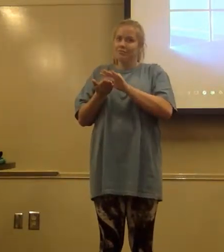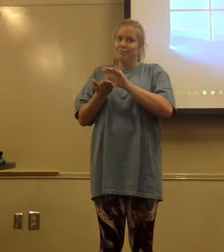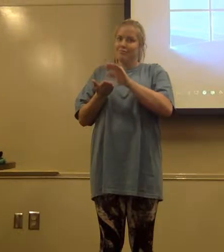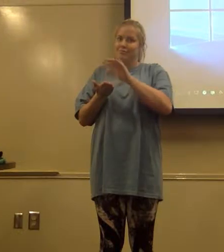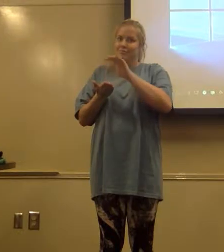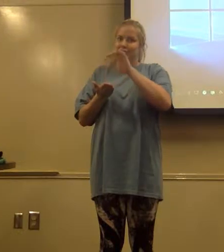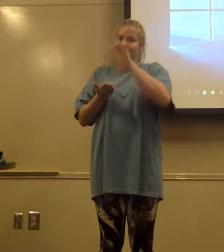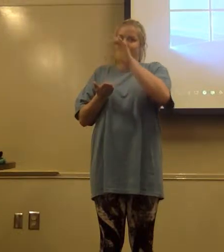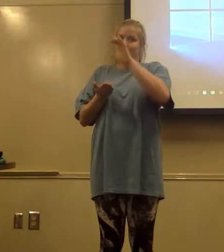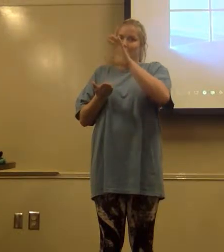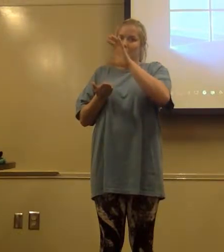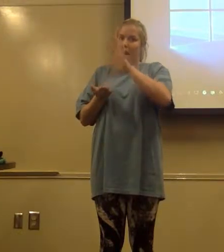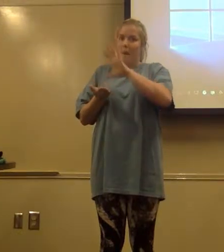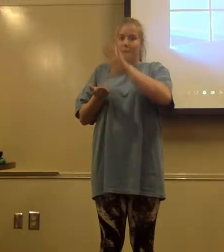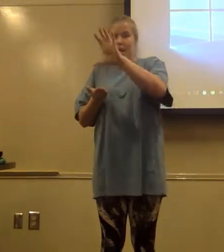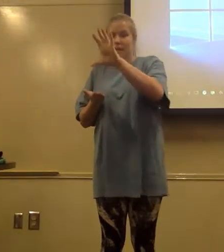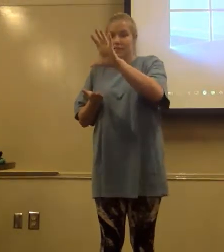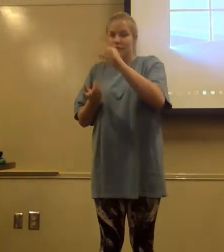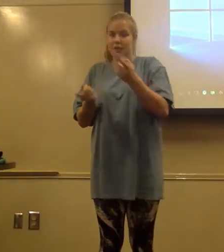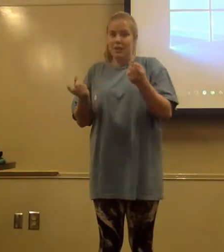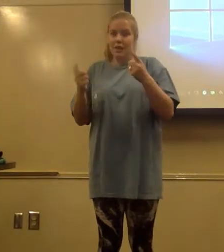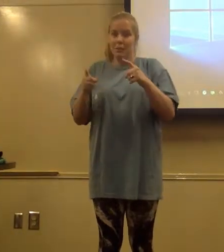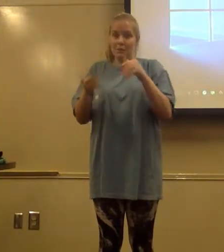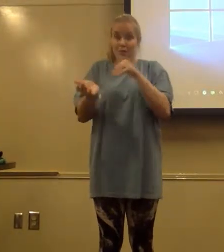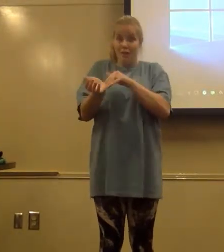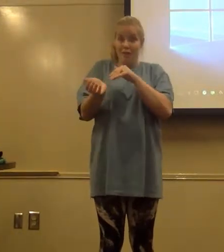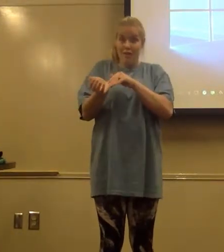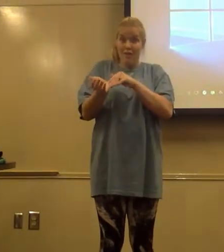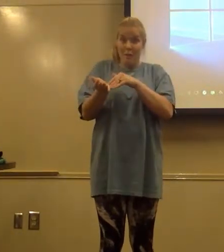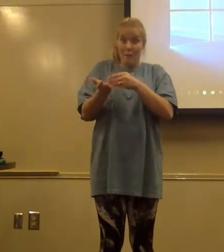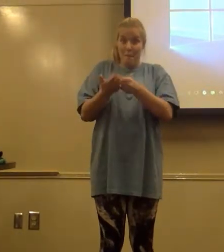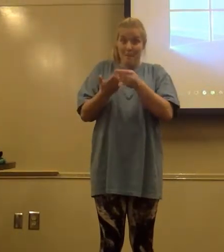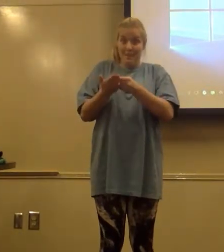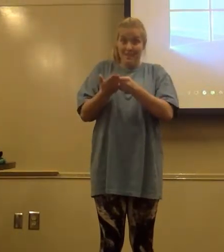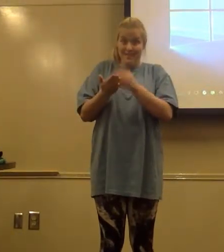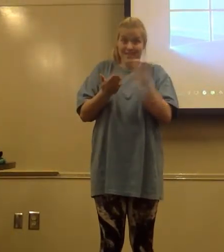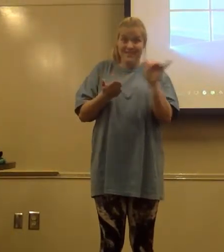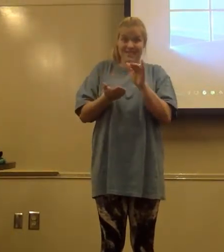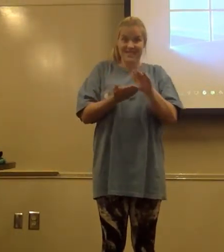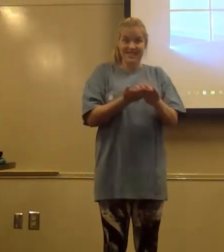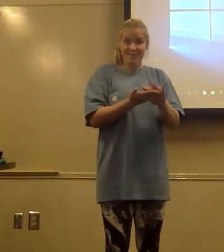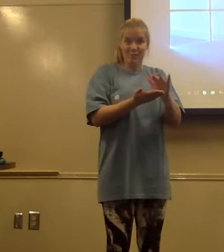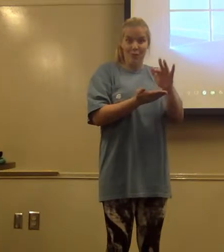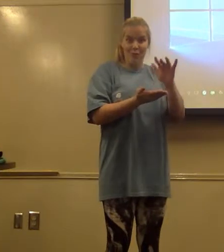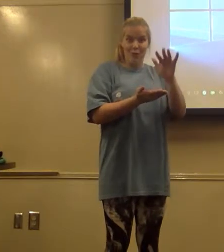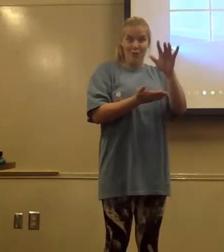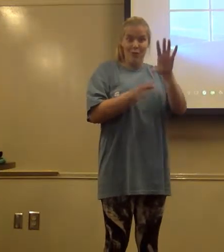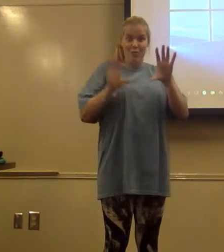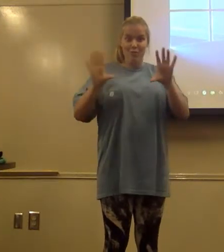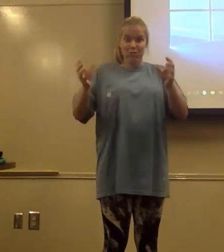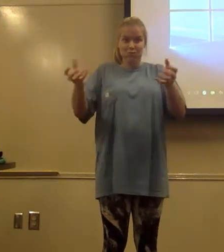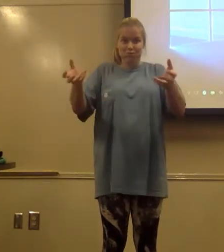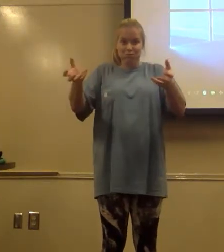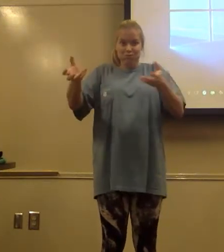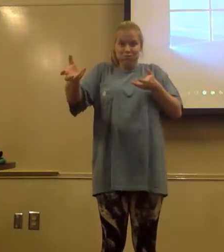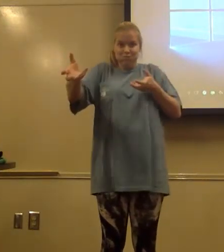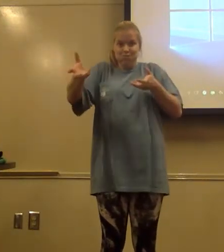next BMW from and sending their kids to college. I mean, it's the bread and butter of the GPs, of the primary care